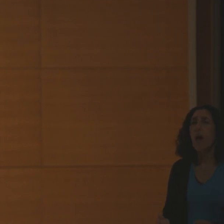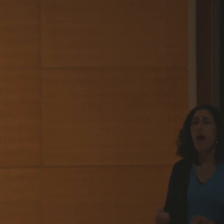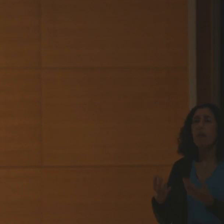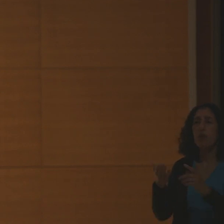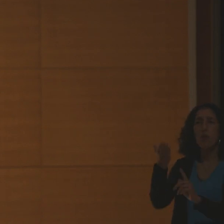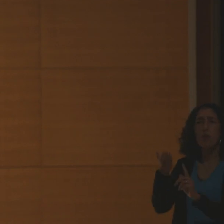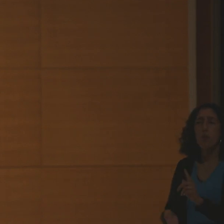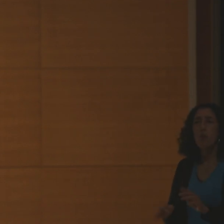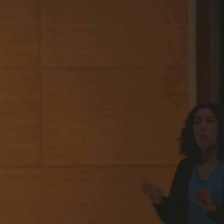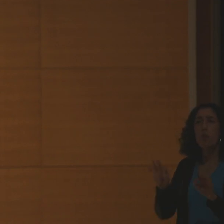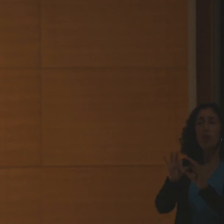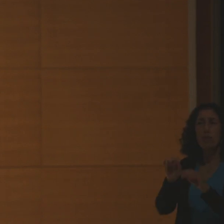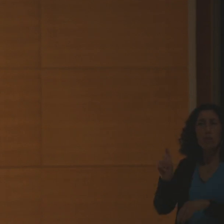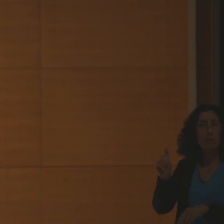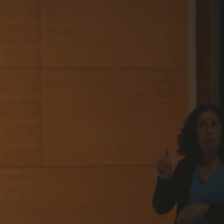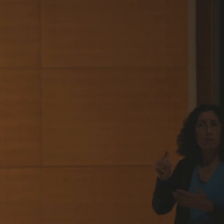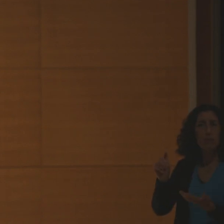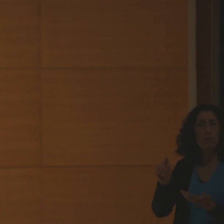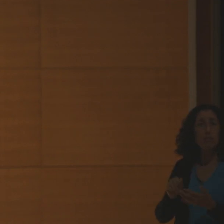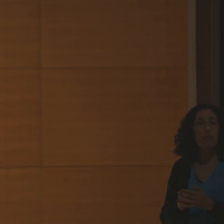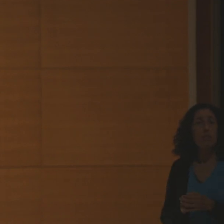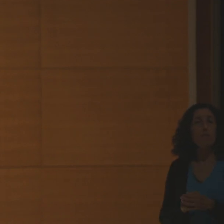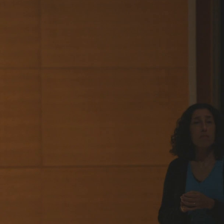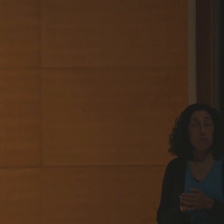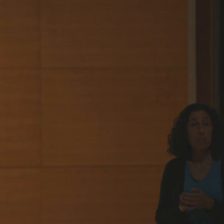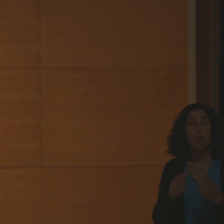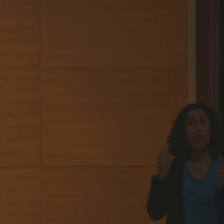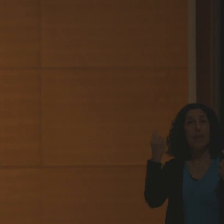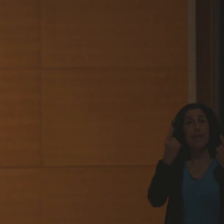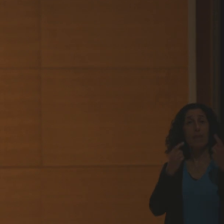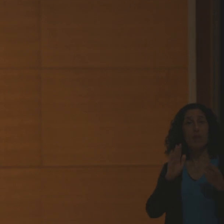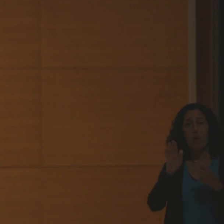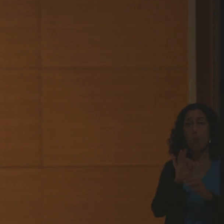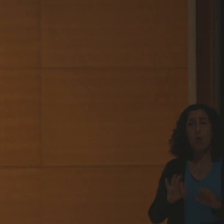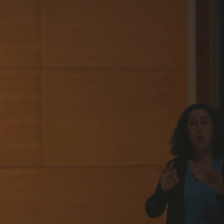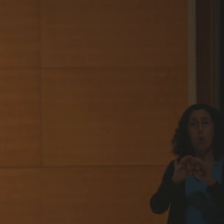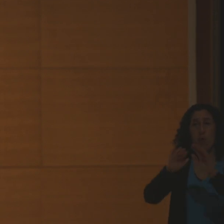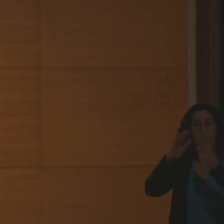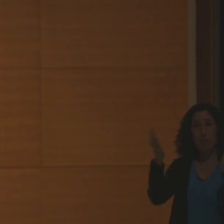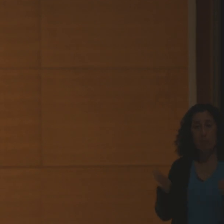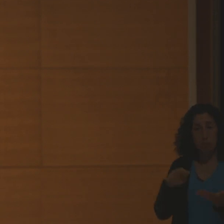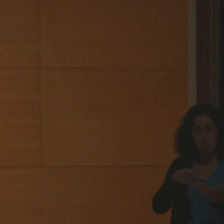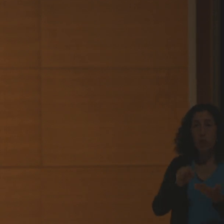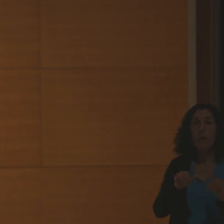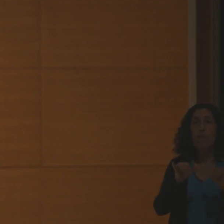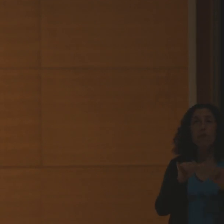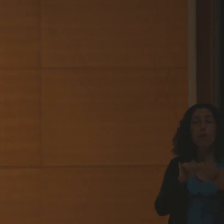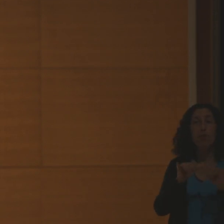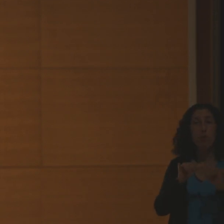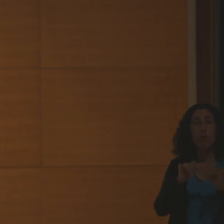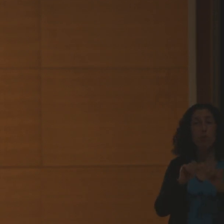worth? Is even considering your worth quantifiable already an indication that you've